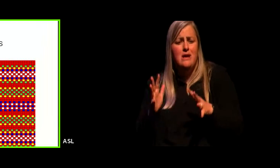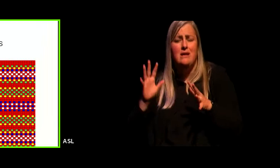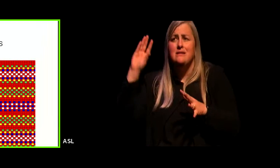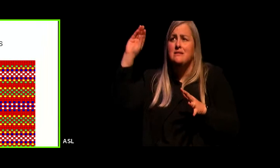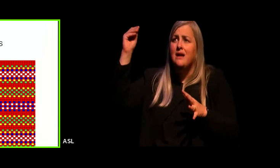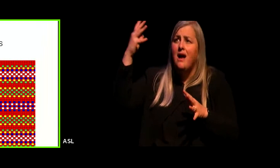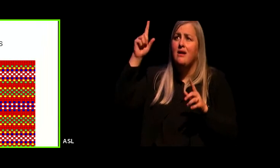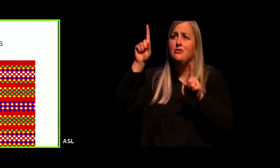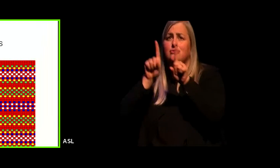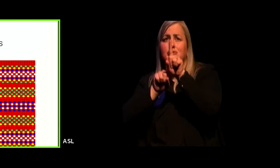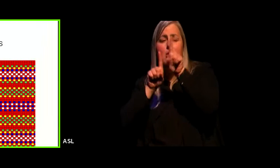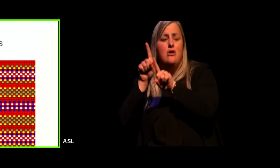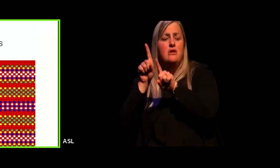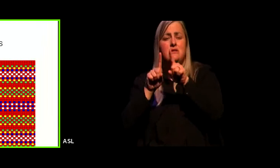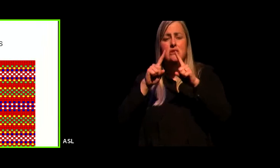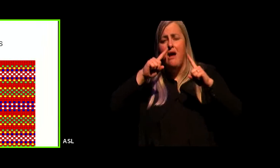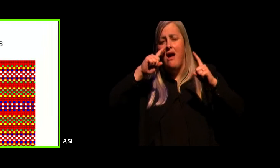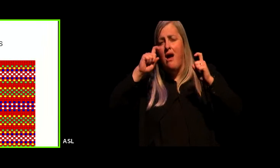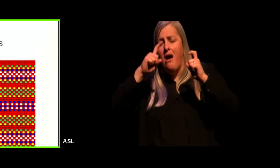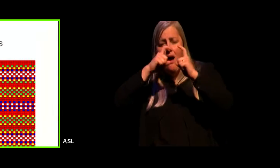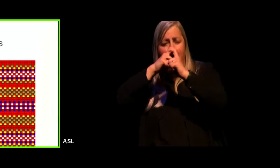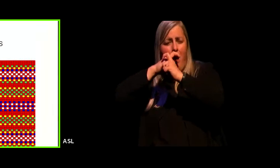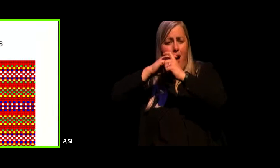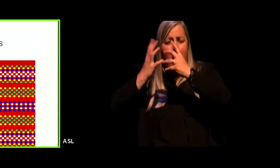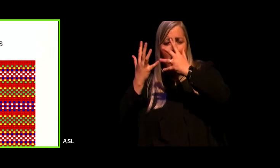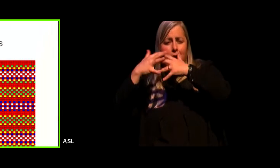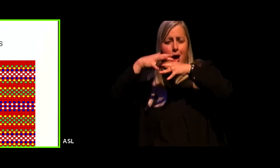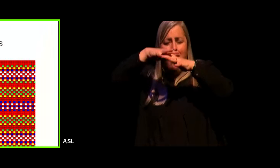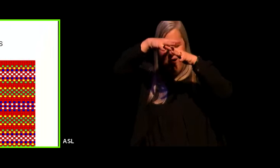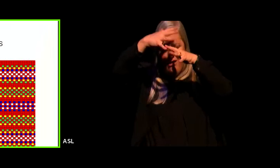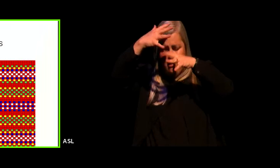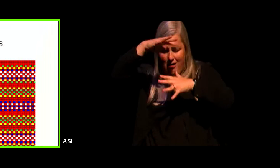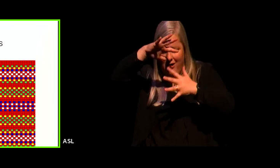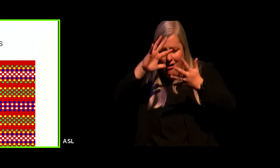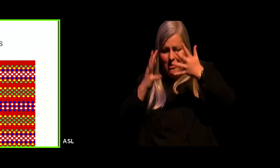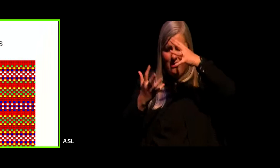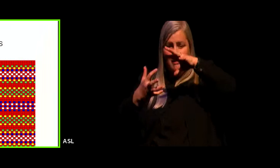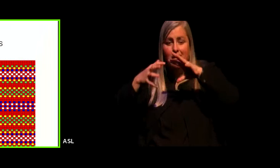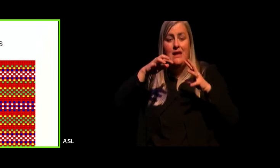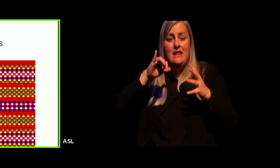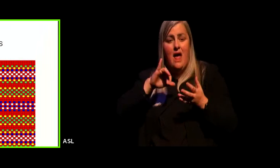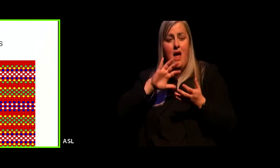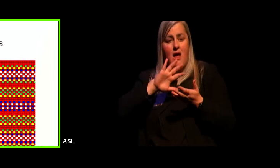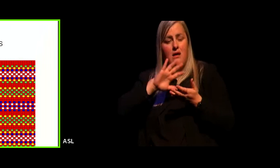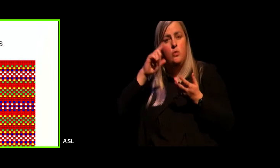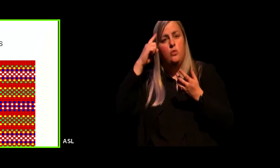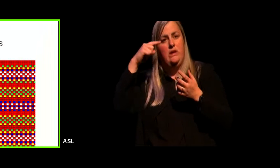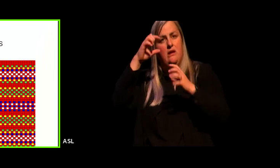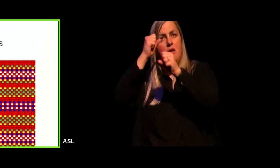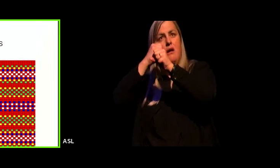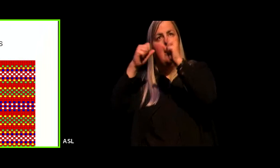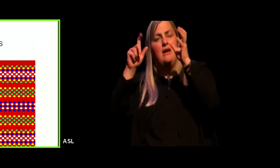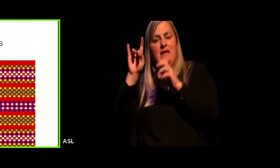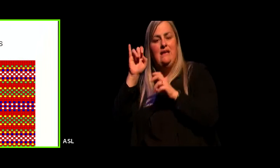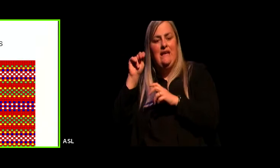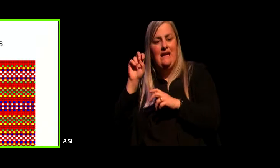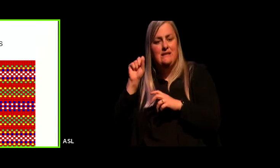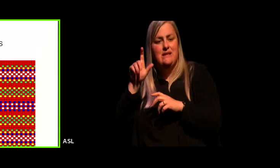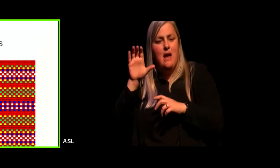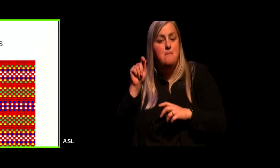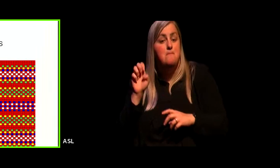stars, the complex web of relations that we think of as kinscapes. So the idea of all those relations in place. Think about how we